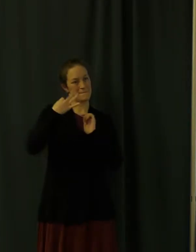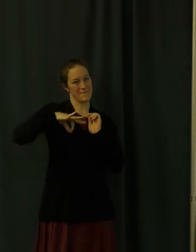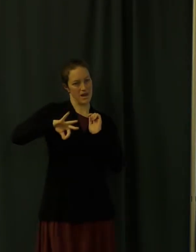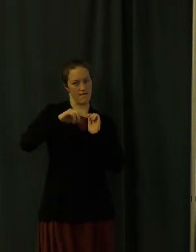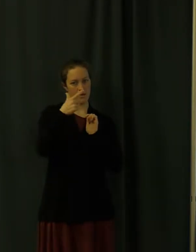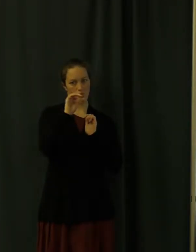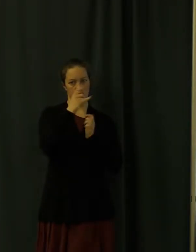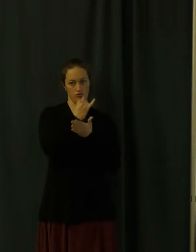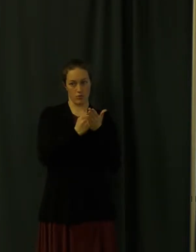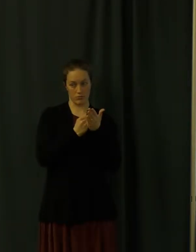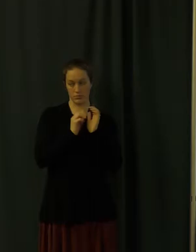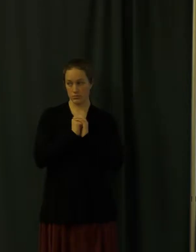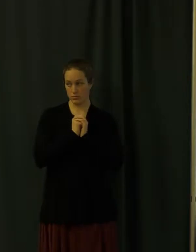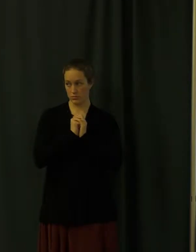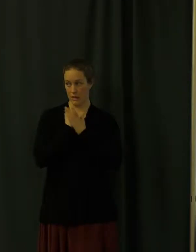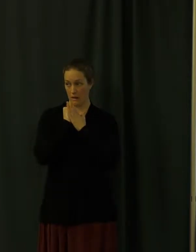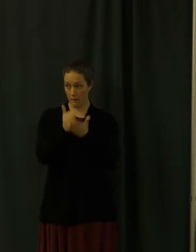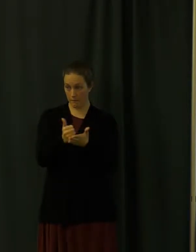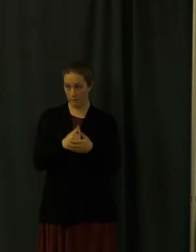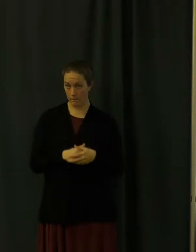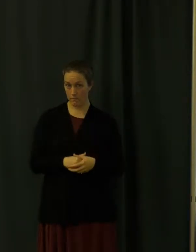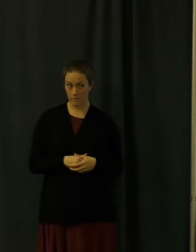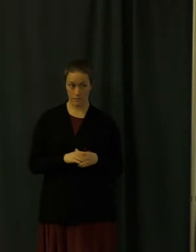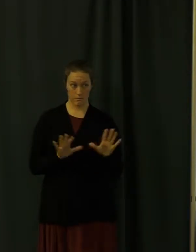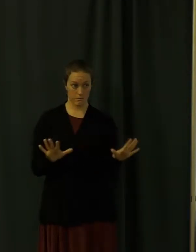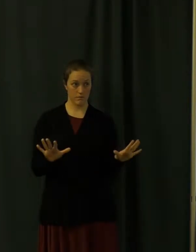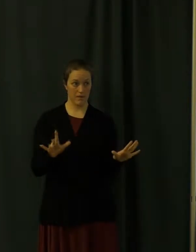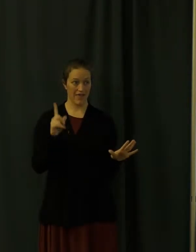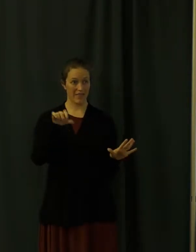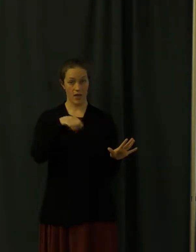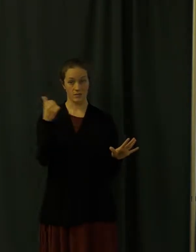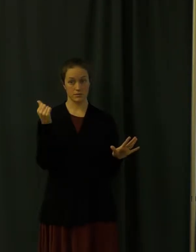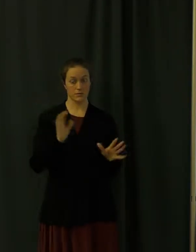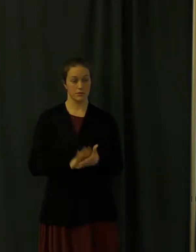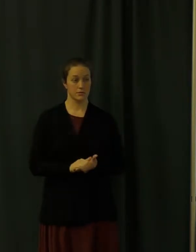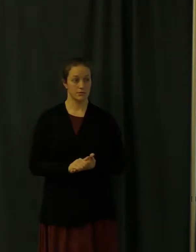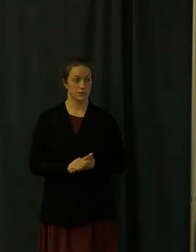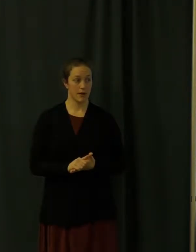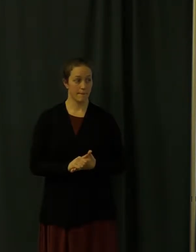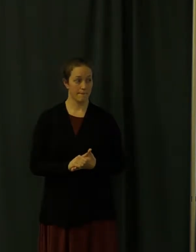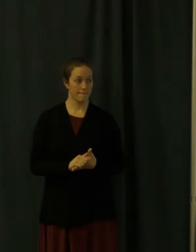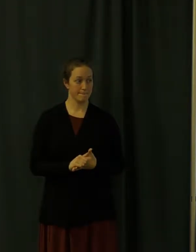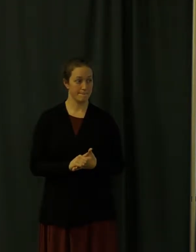Does that help? Mm-hmm. Okay. Thank you. Anything else?